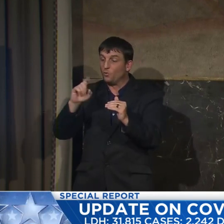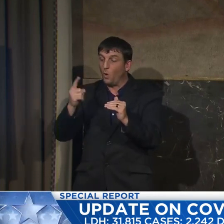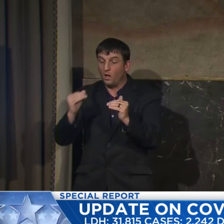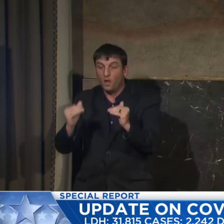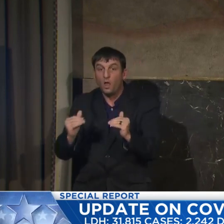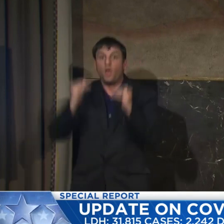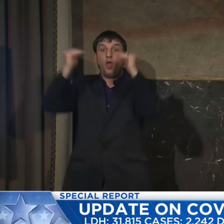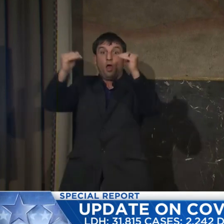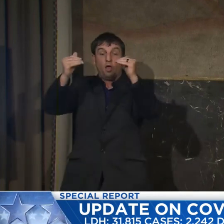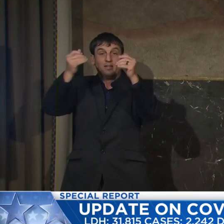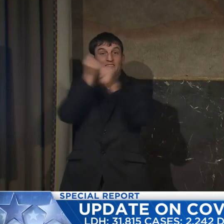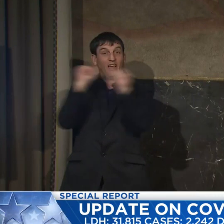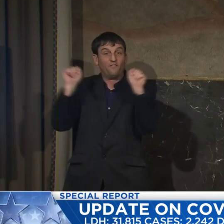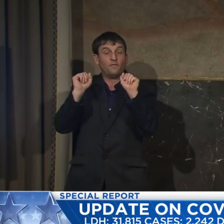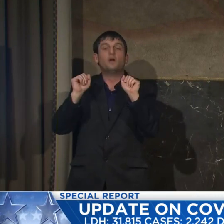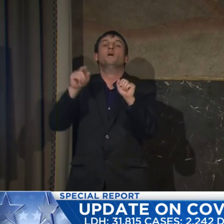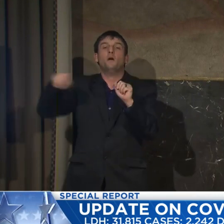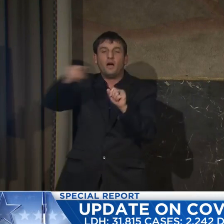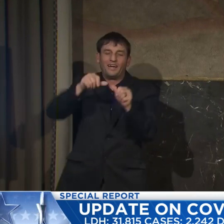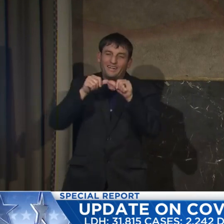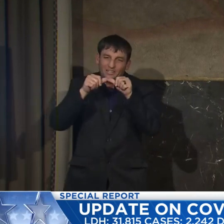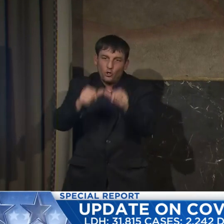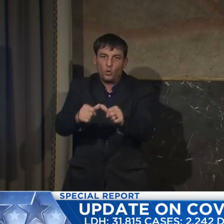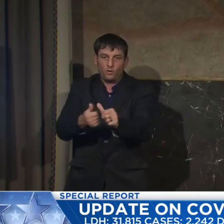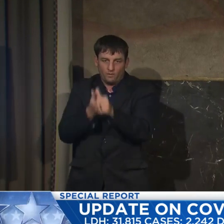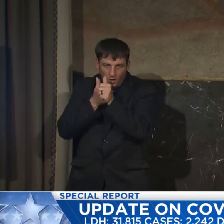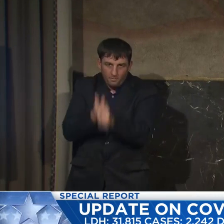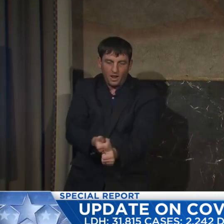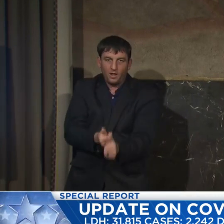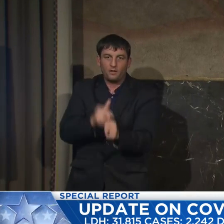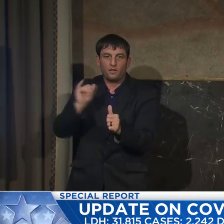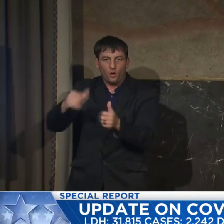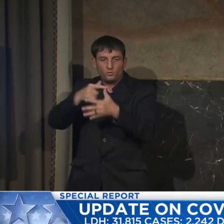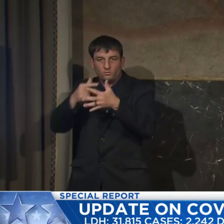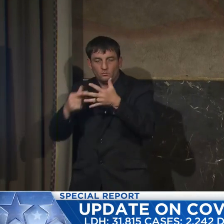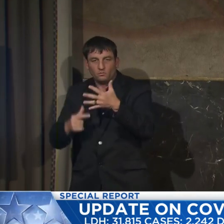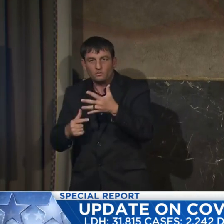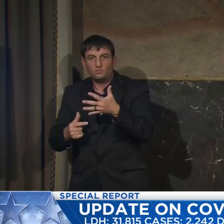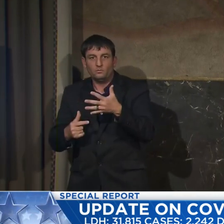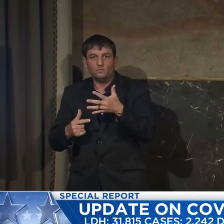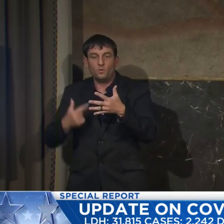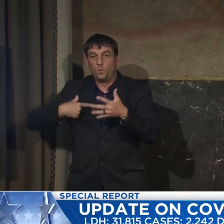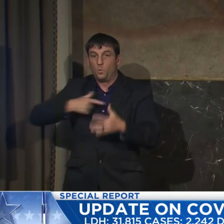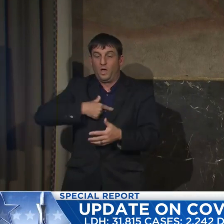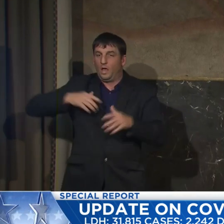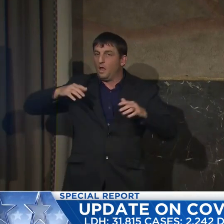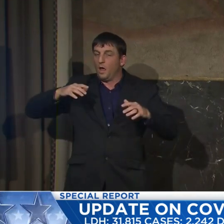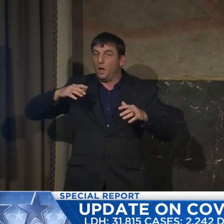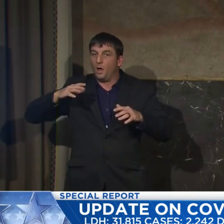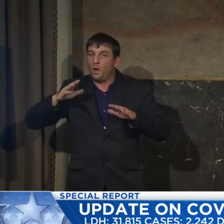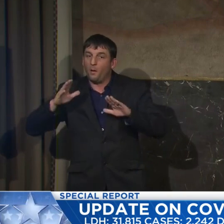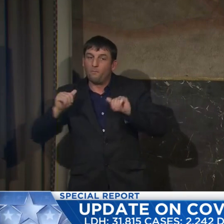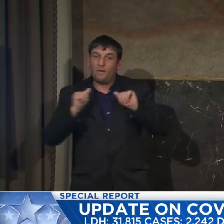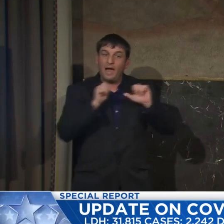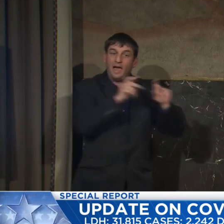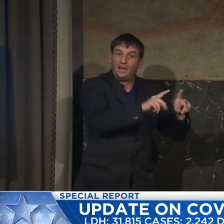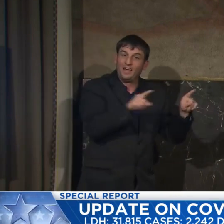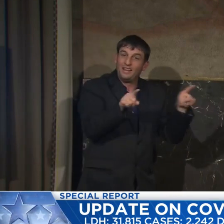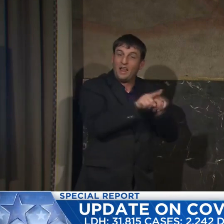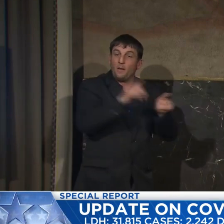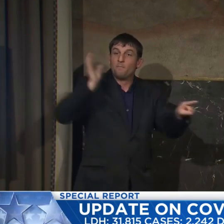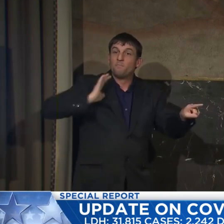on continued compliance with all of these mitigation measures. We are not back to life as we knew it